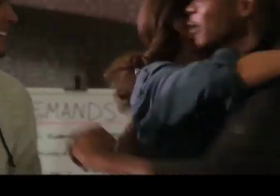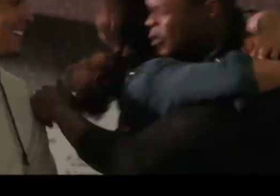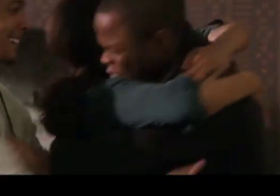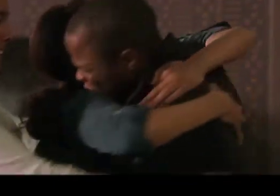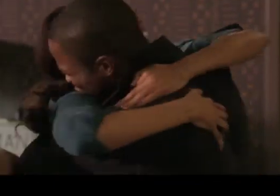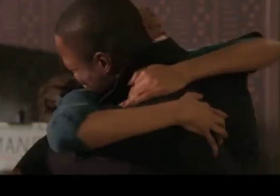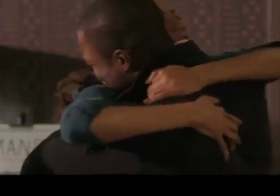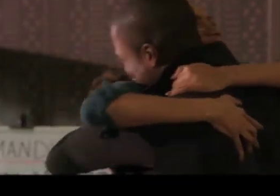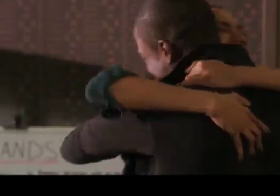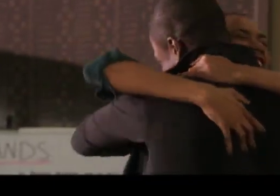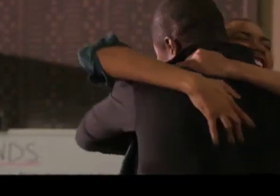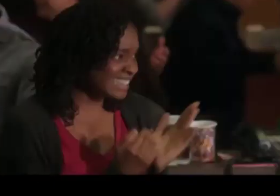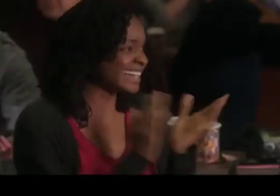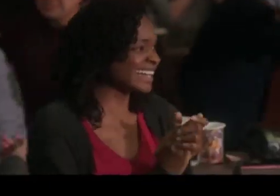We gotta stand up.